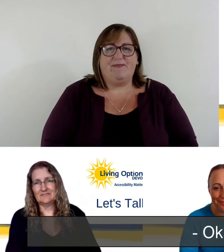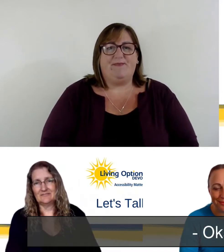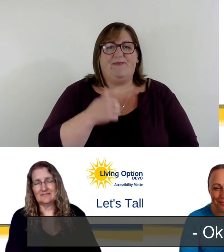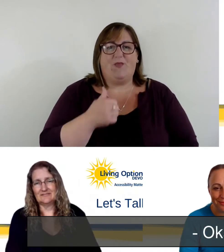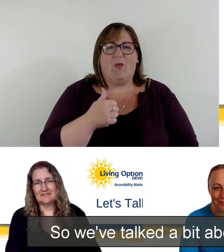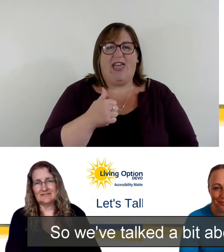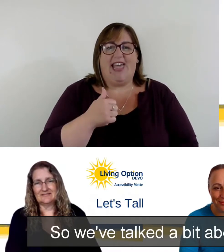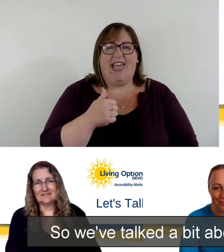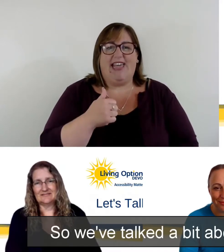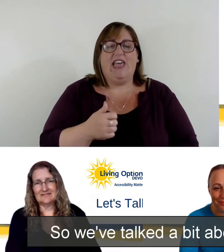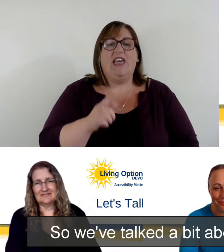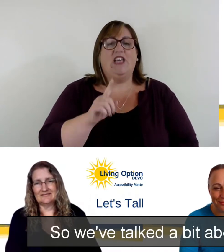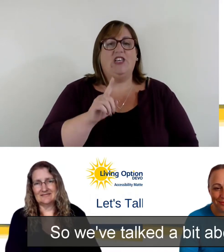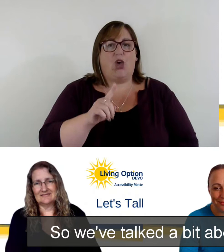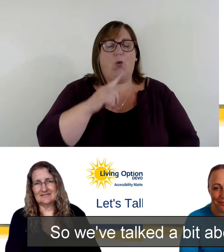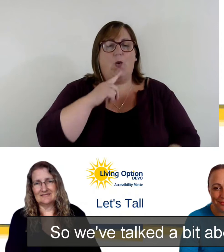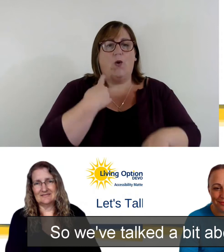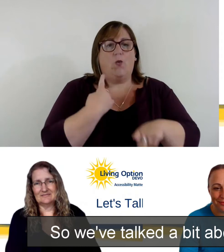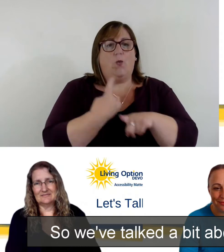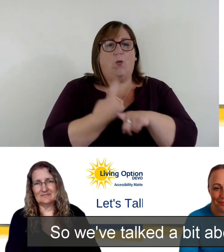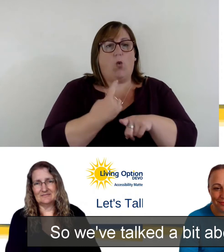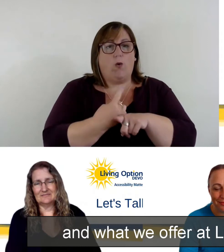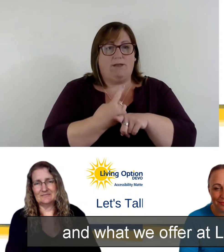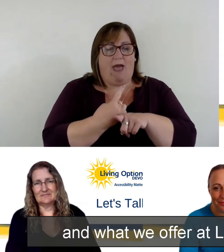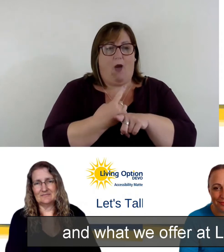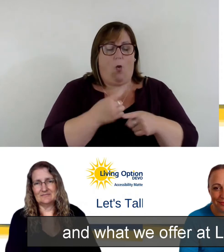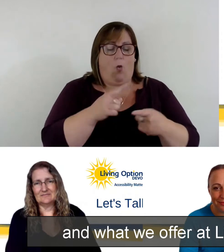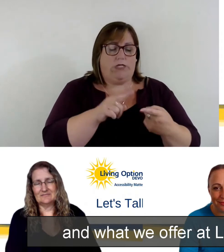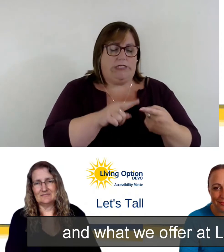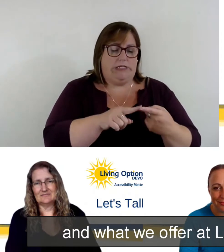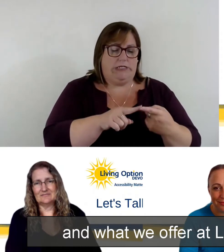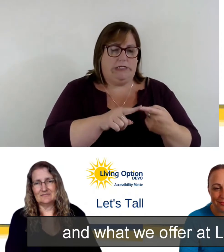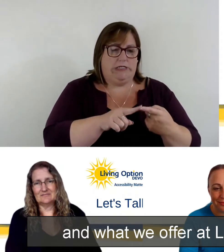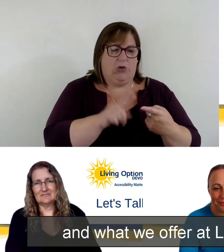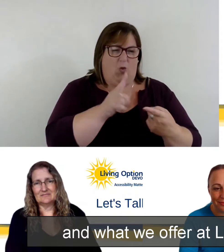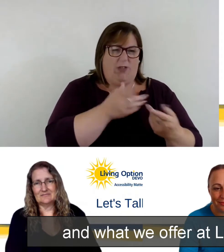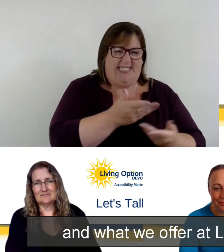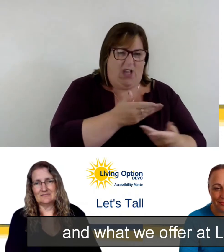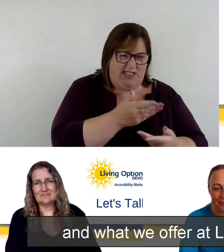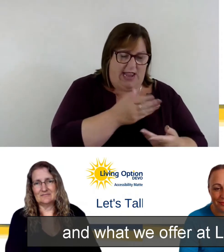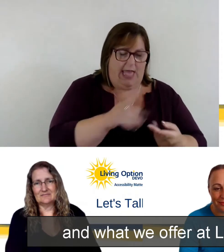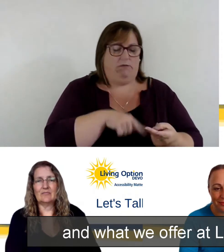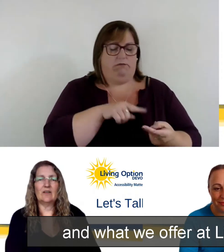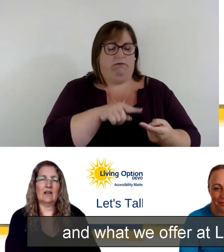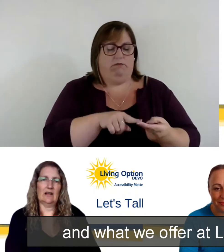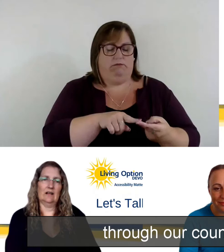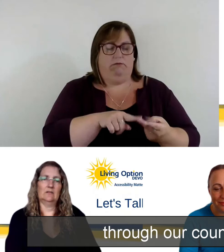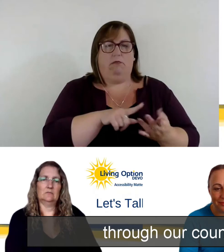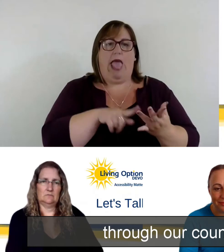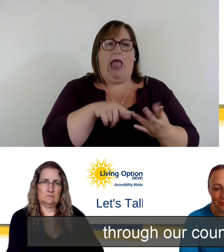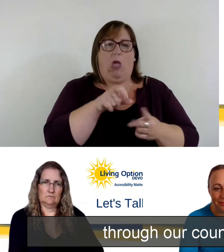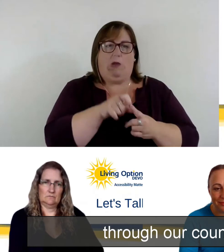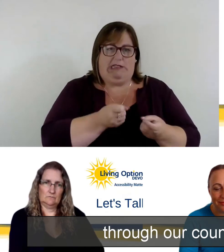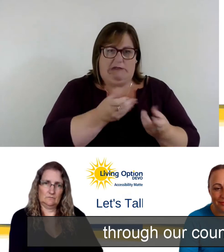Okay, so we've talked a bit about what counselling is and what we offer at Living Options Devon